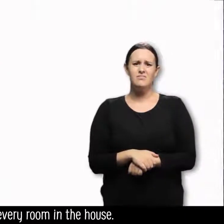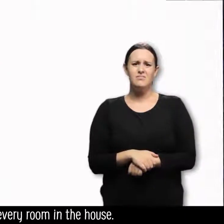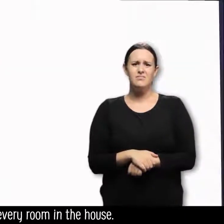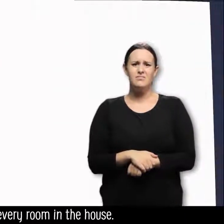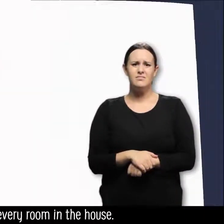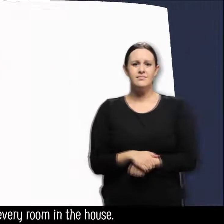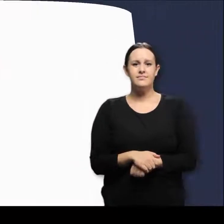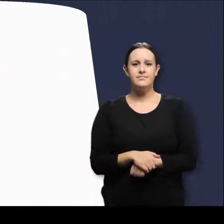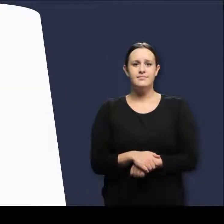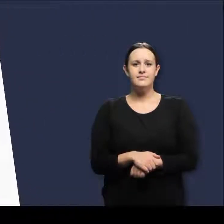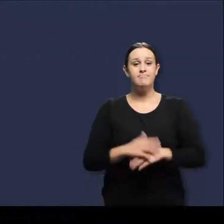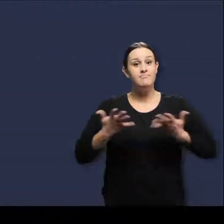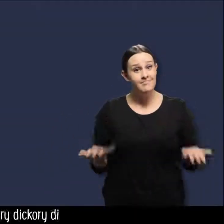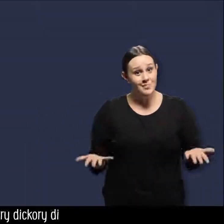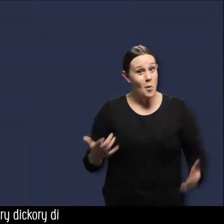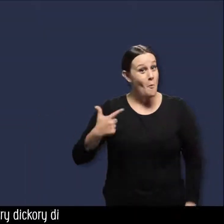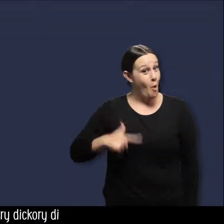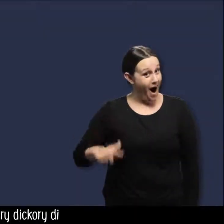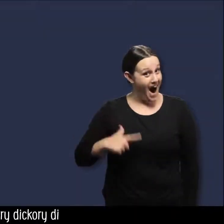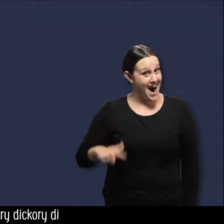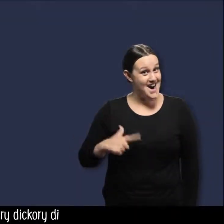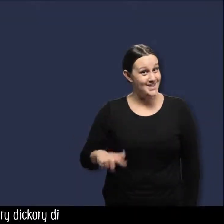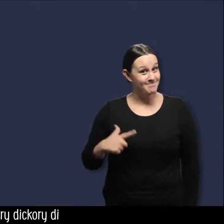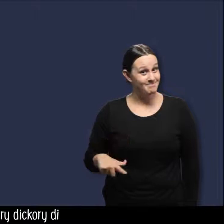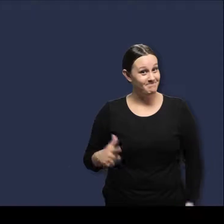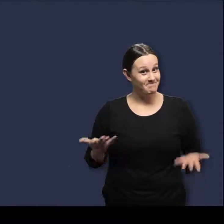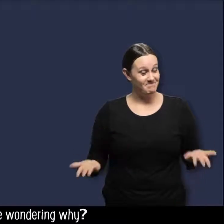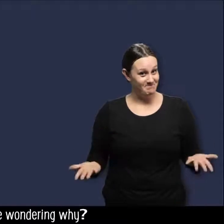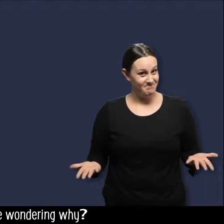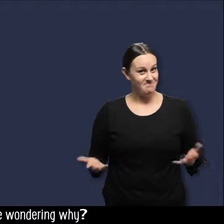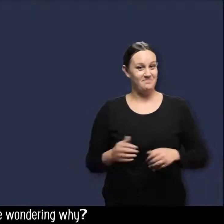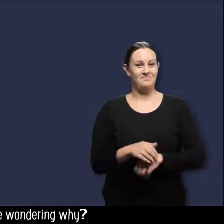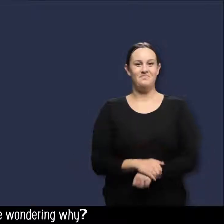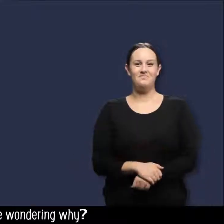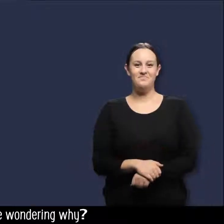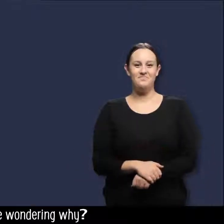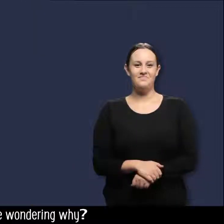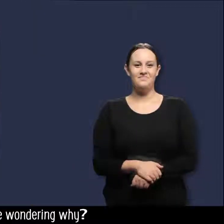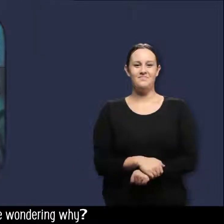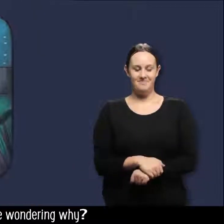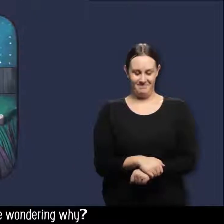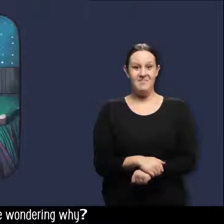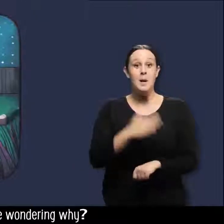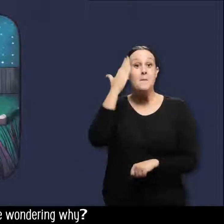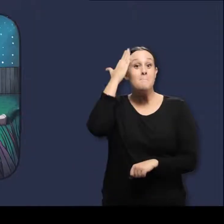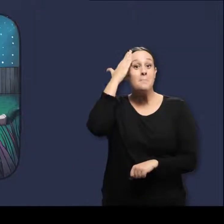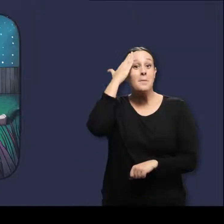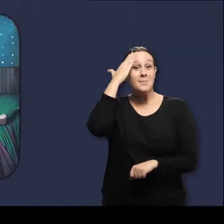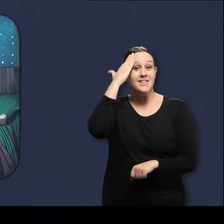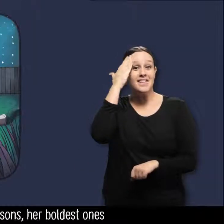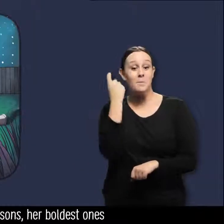room in the house hickory dickory die you might be wondering why